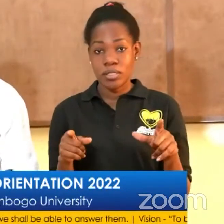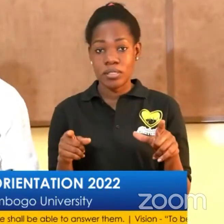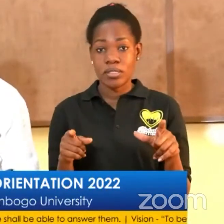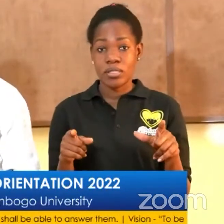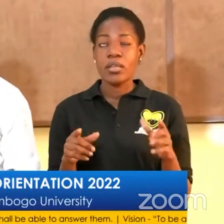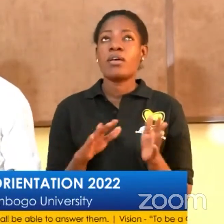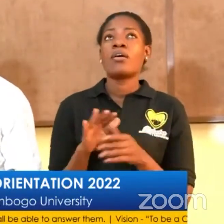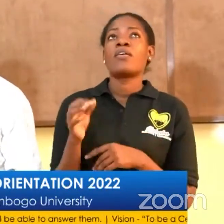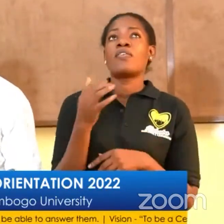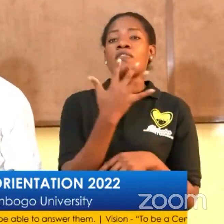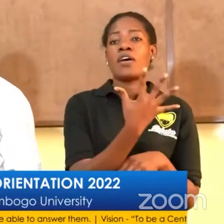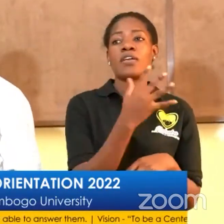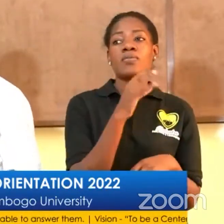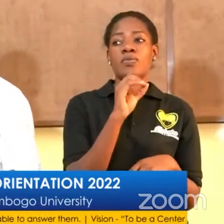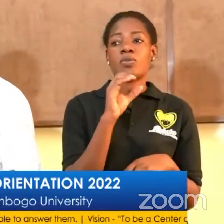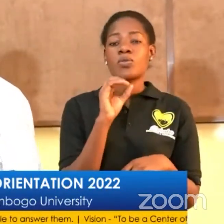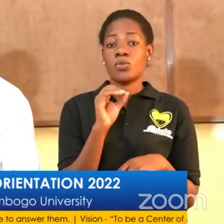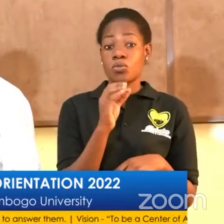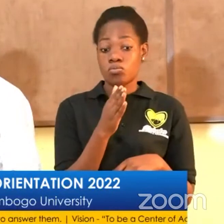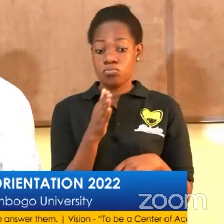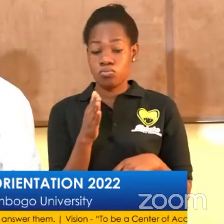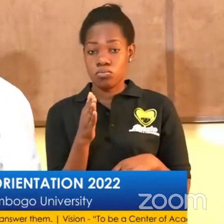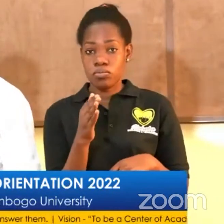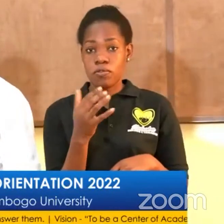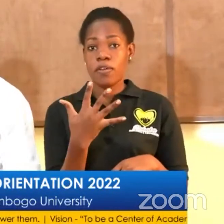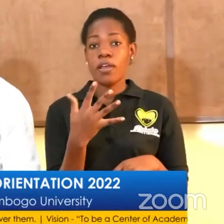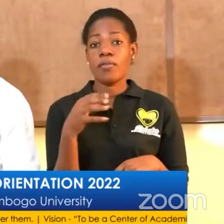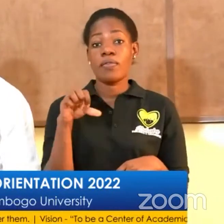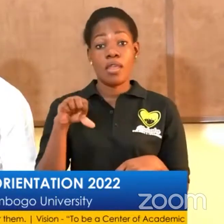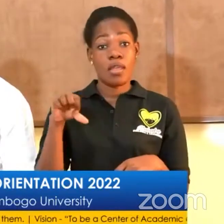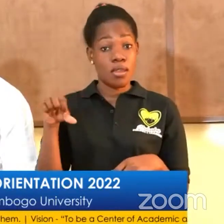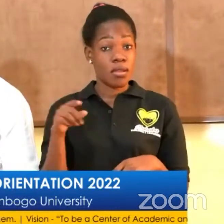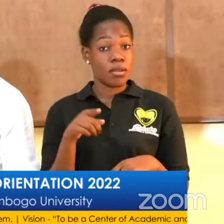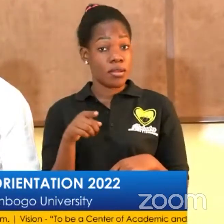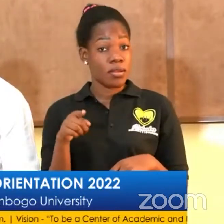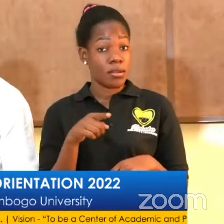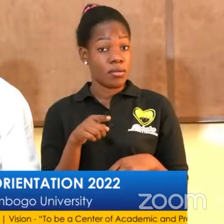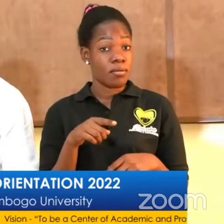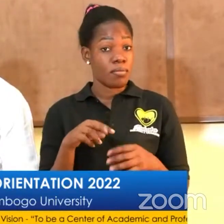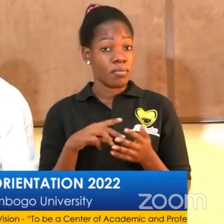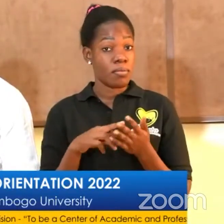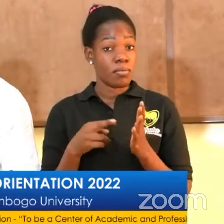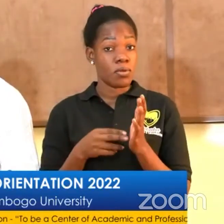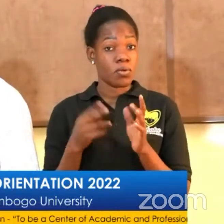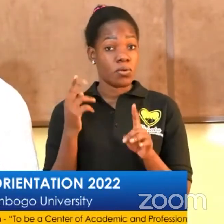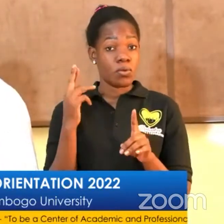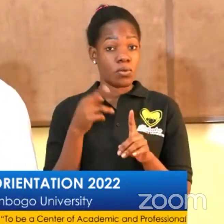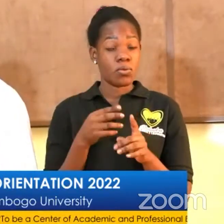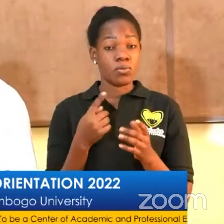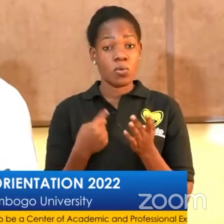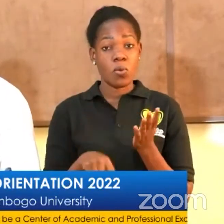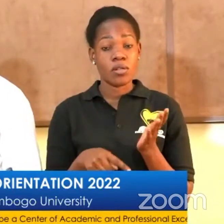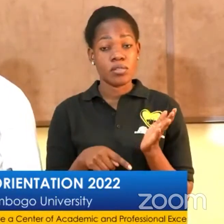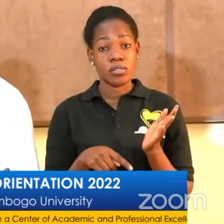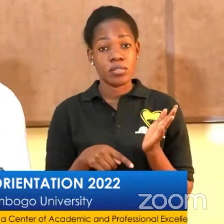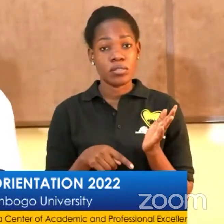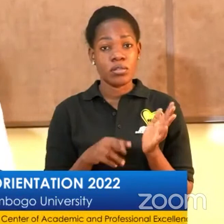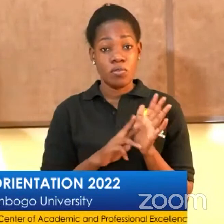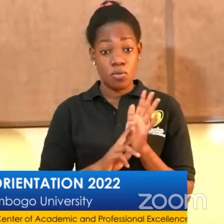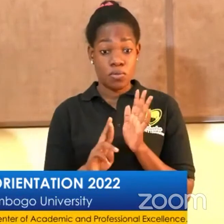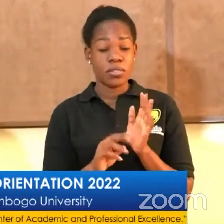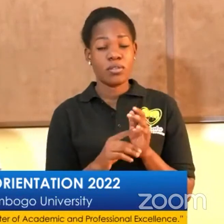code 500 to 599 will represent or represents